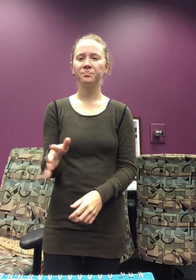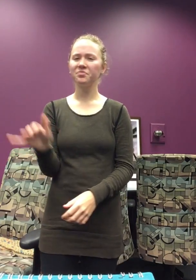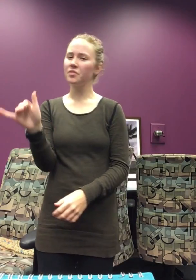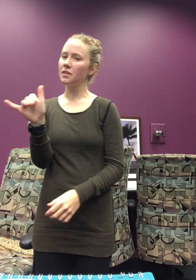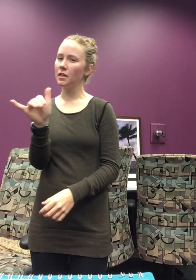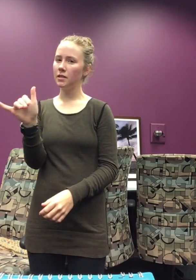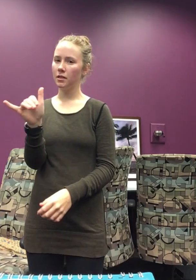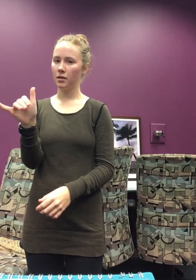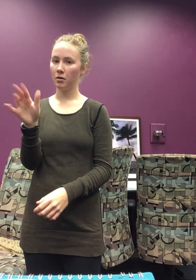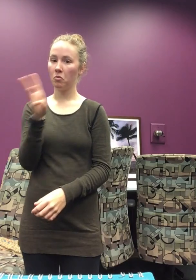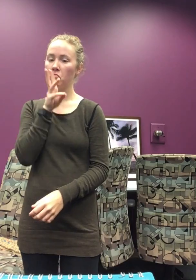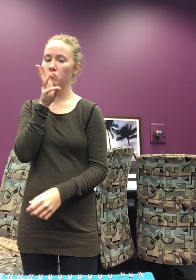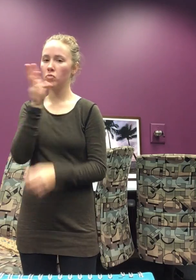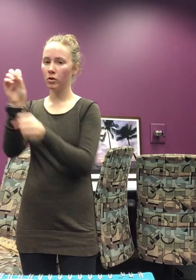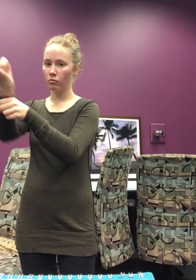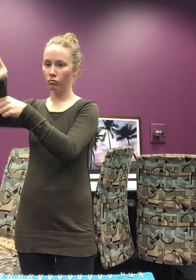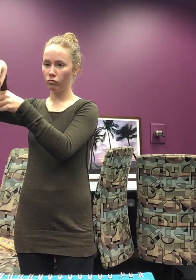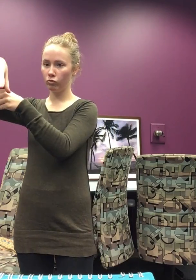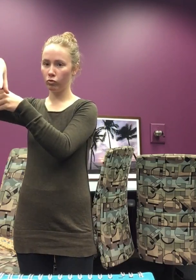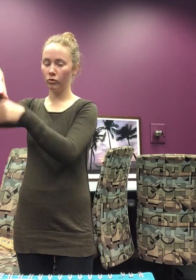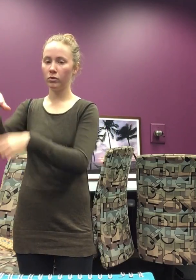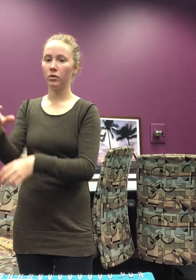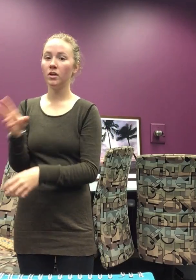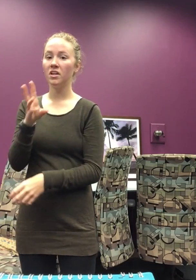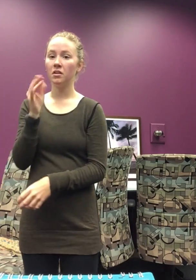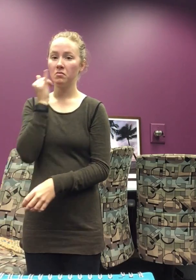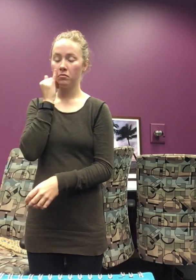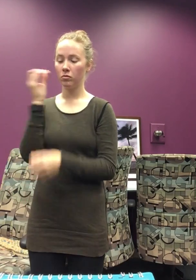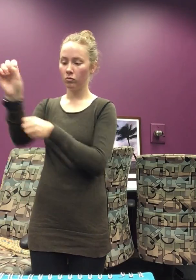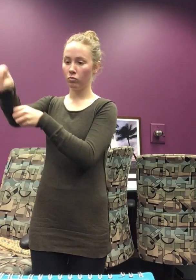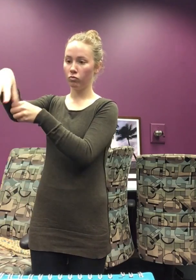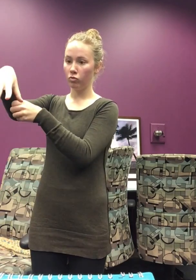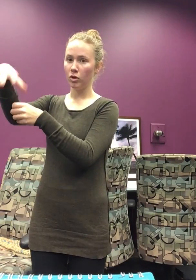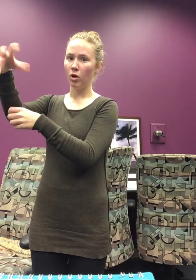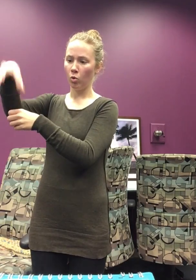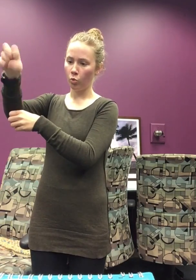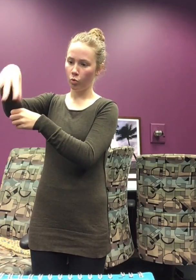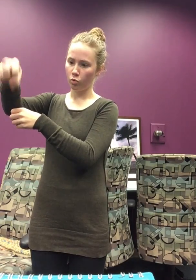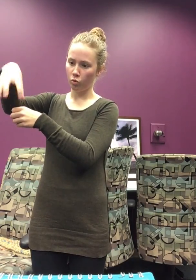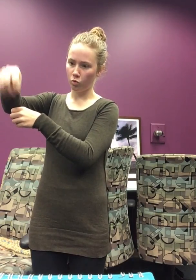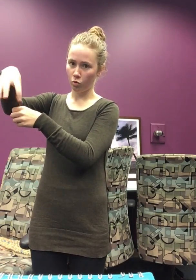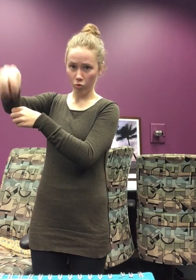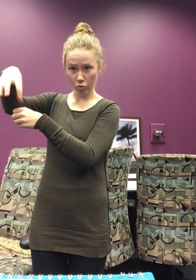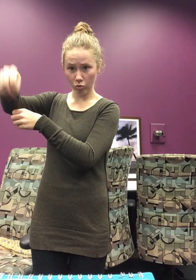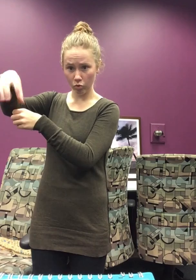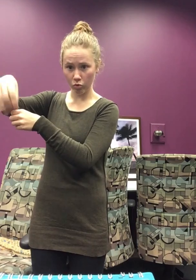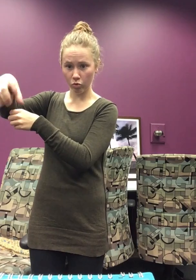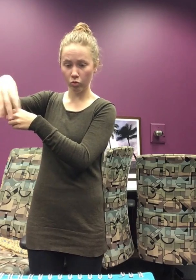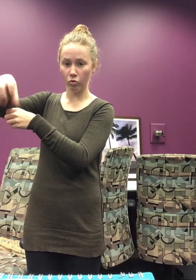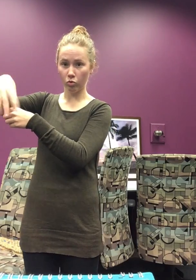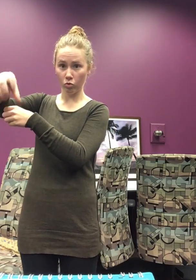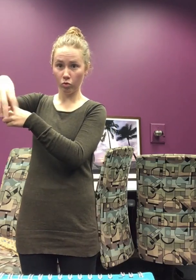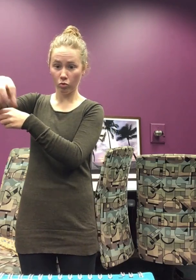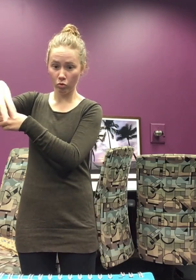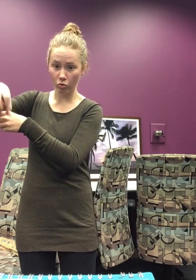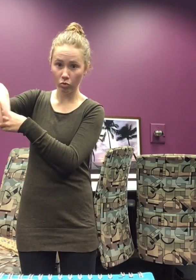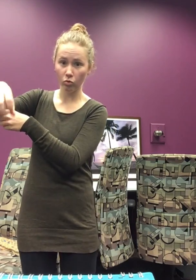on and you run the water, when you run the water really hard, or you want to run a lot of water,